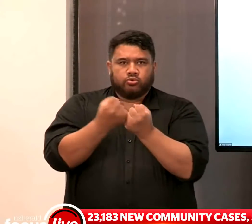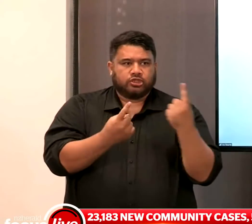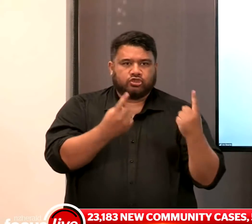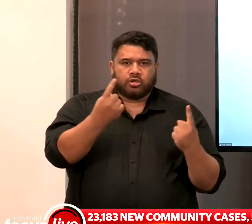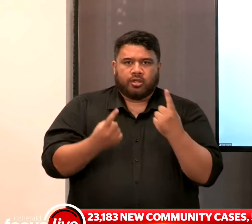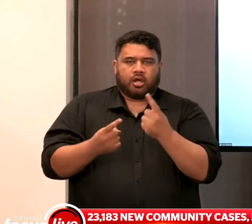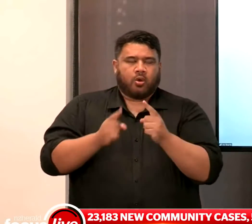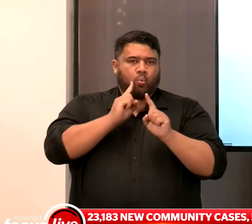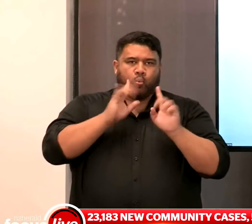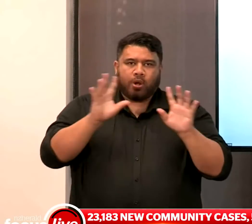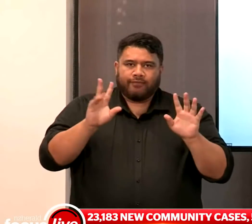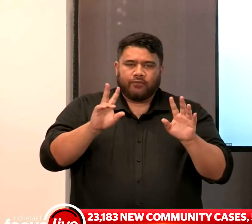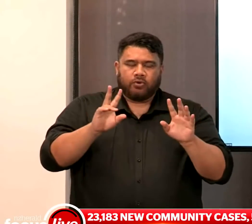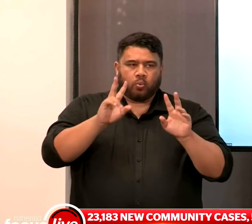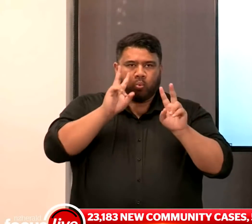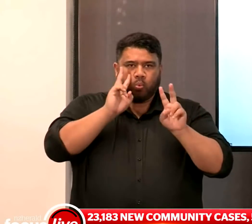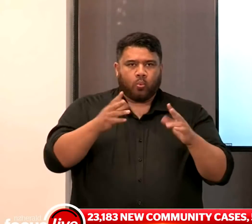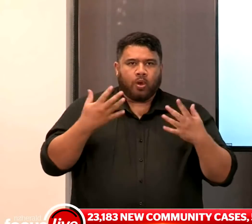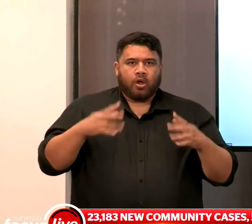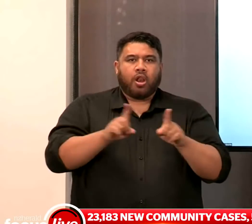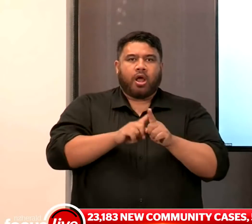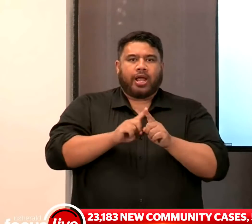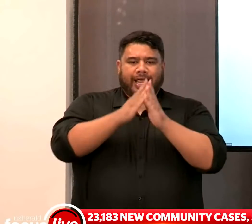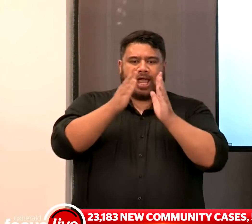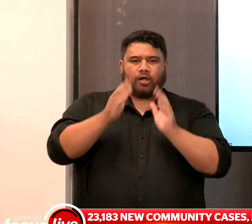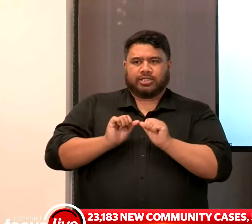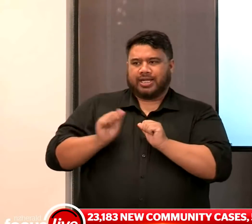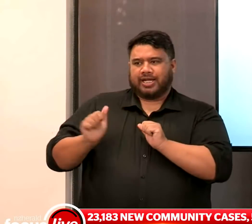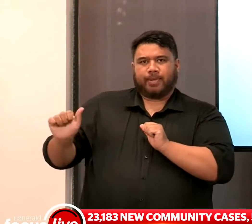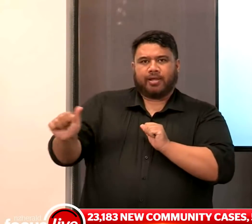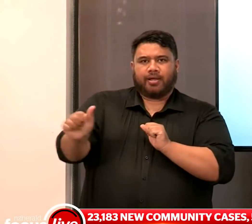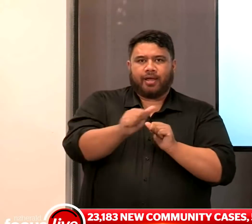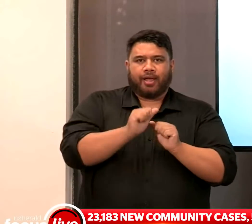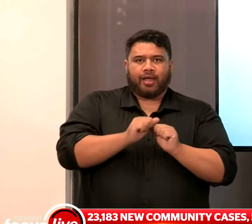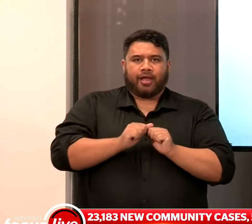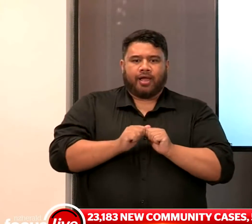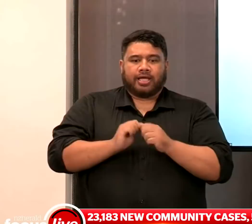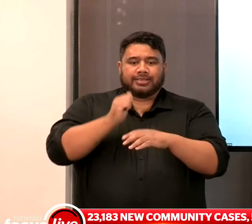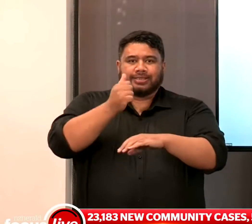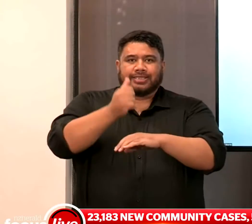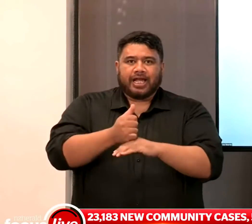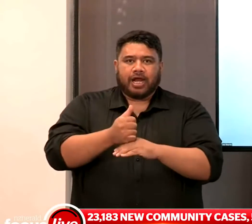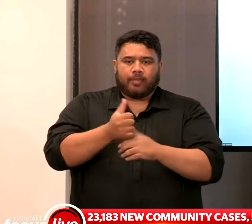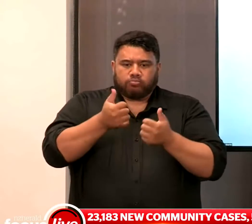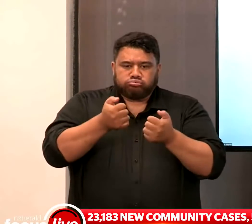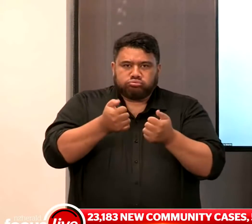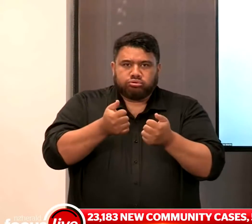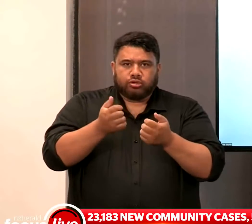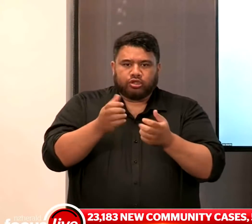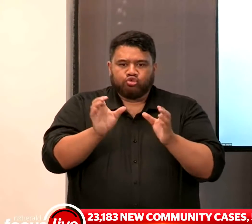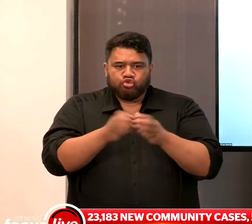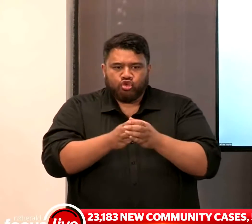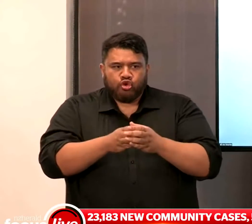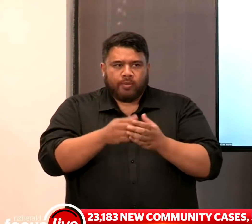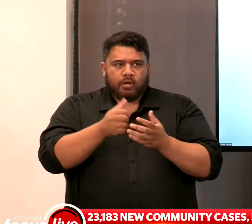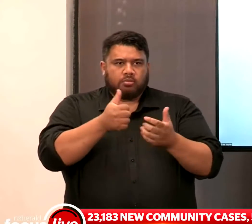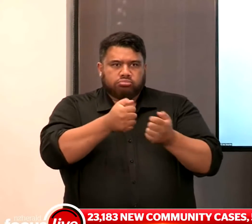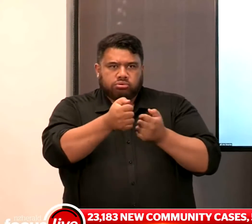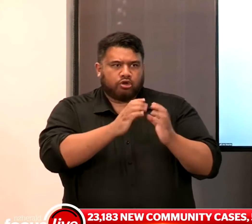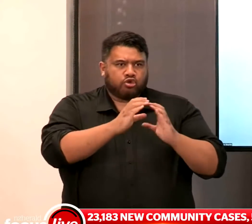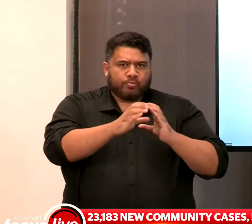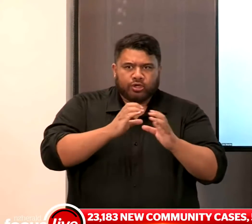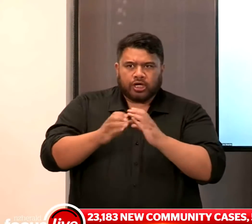other. Networks of neighbours who are setting up groups so that they can inform each other if and when somebody